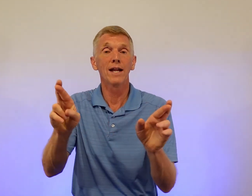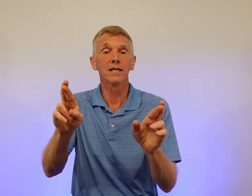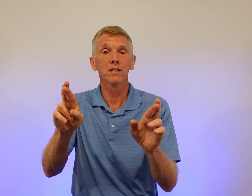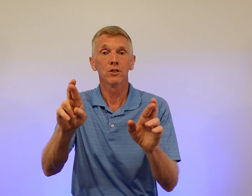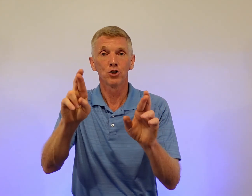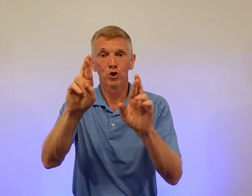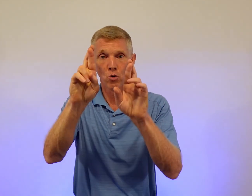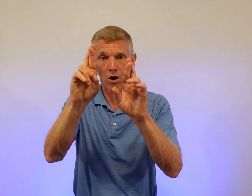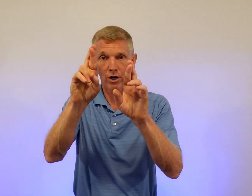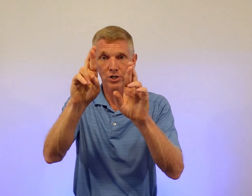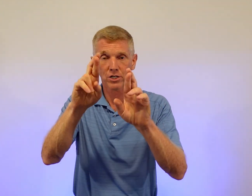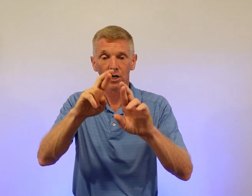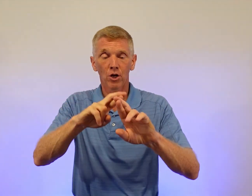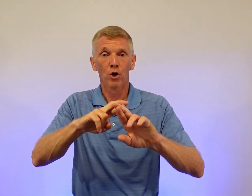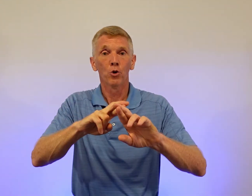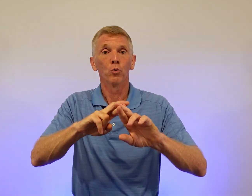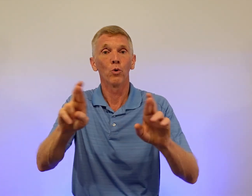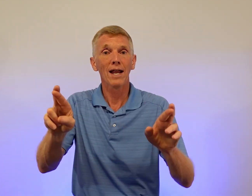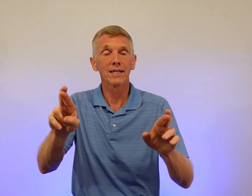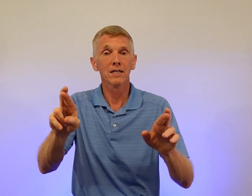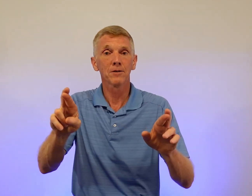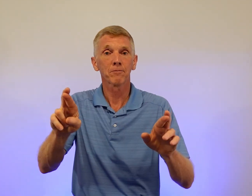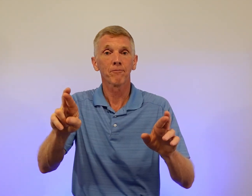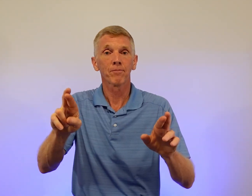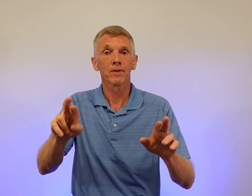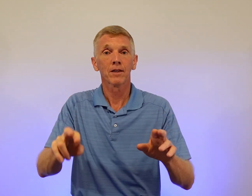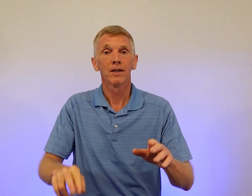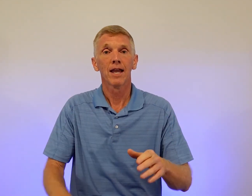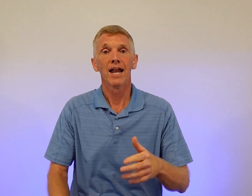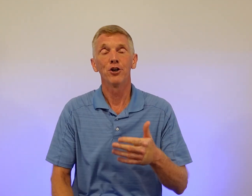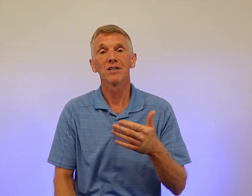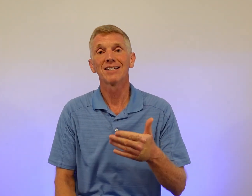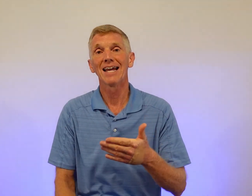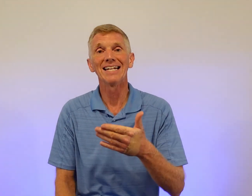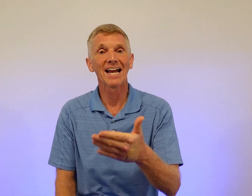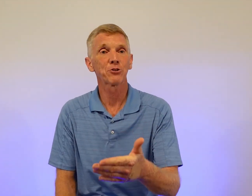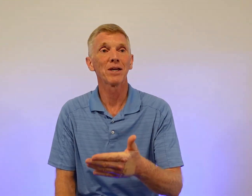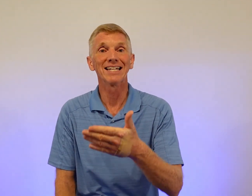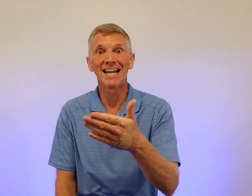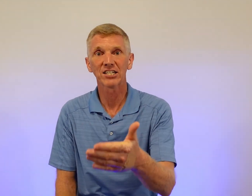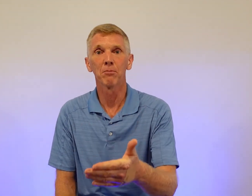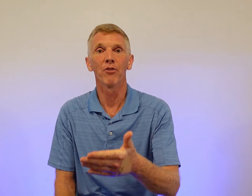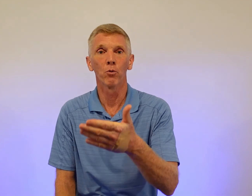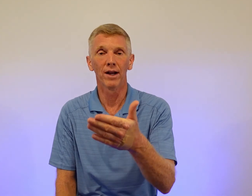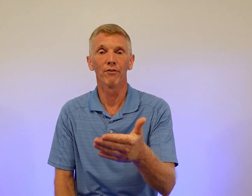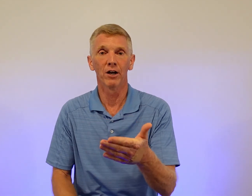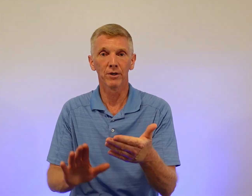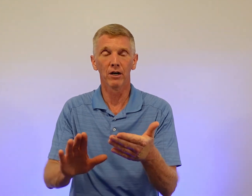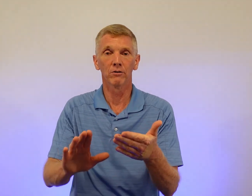ready, 2 R's, ready, and you're going to say next week, next month, whatever. Here we go.